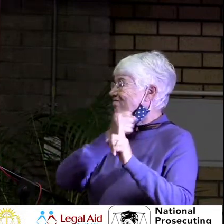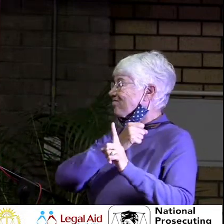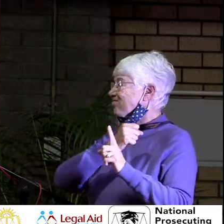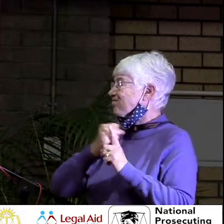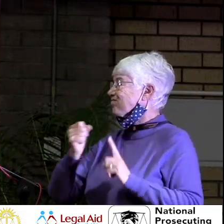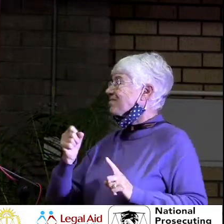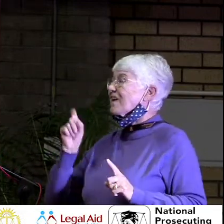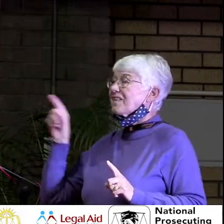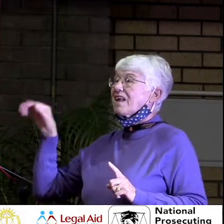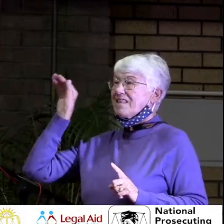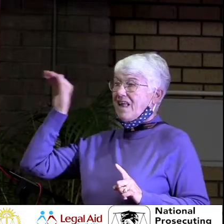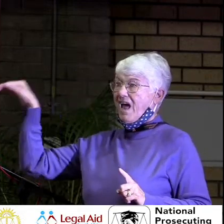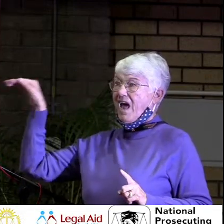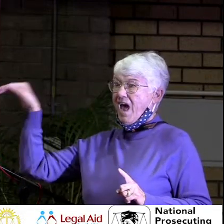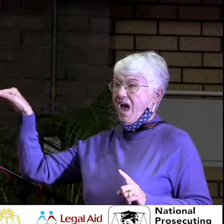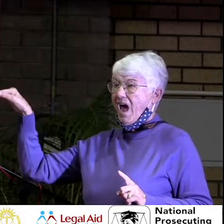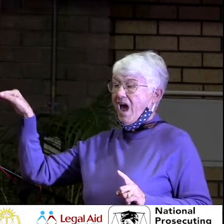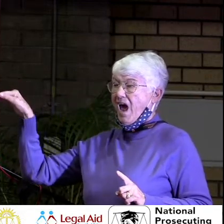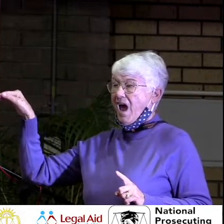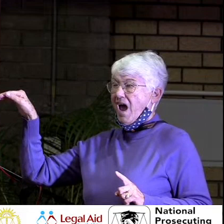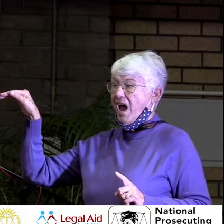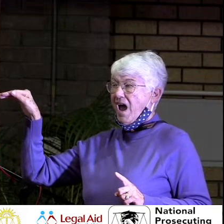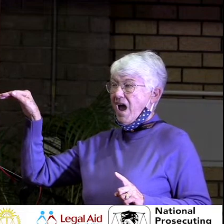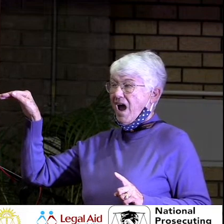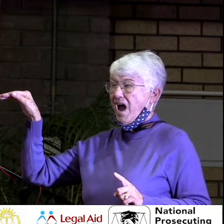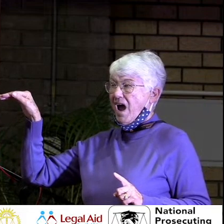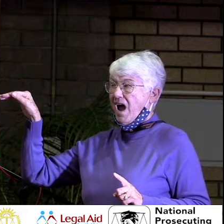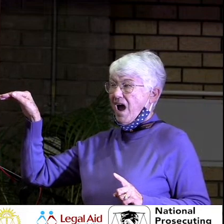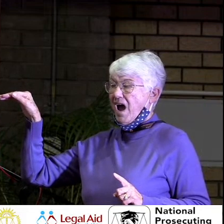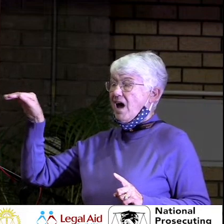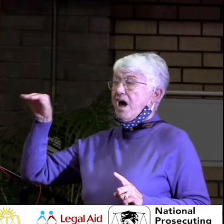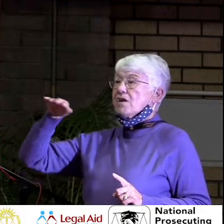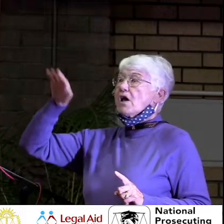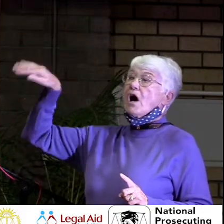facilities nationally, Western Cape has got